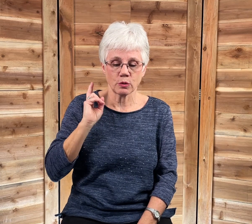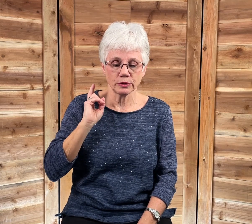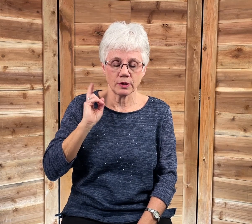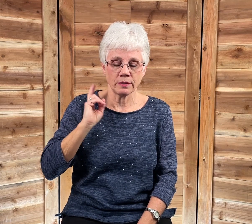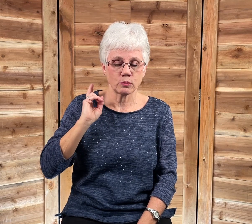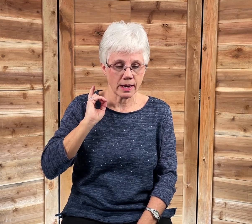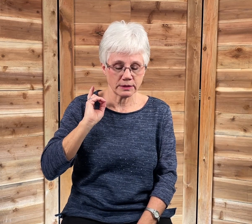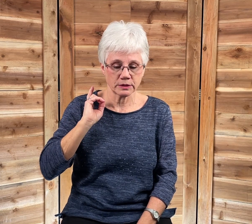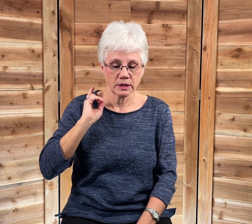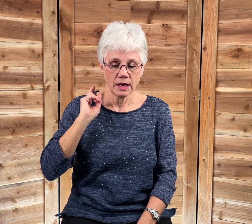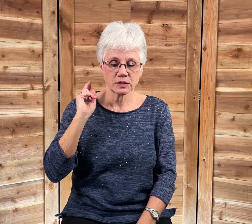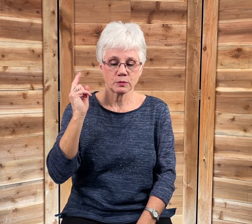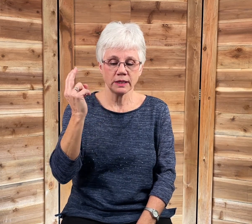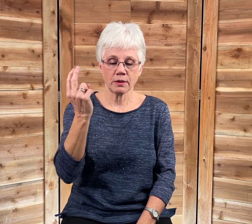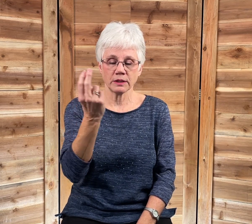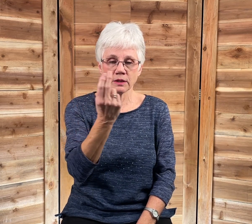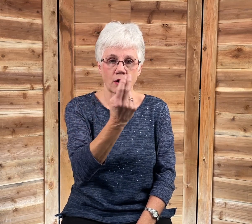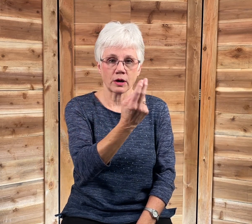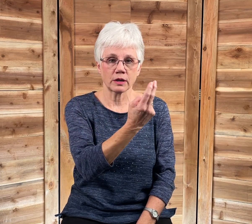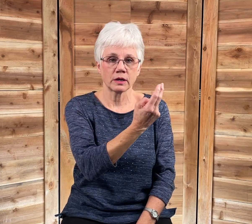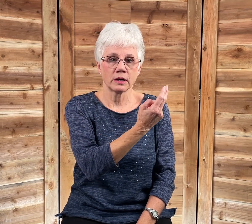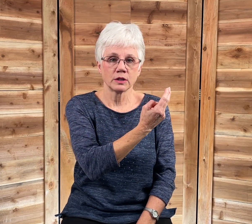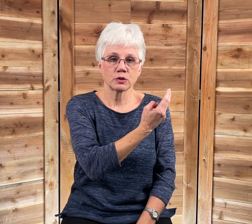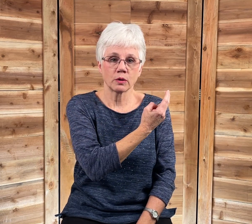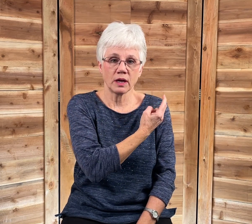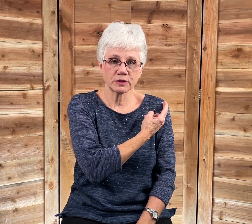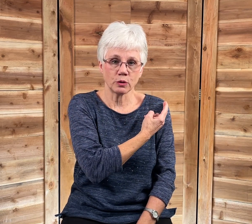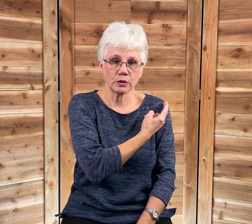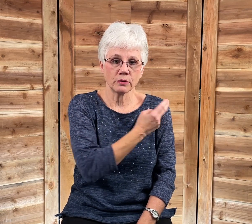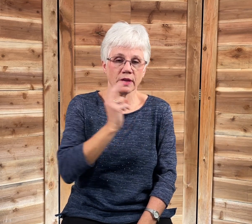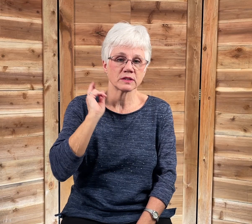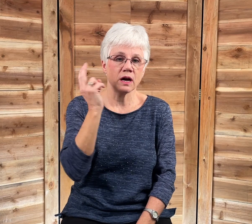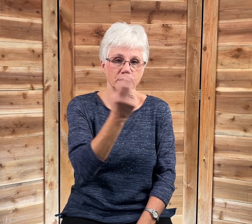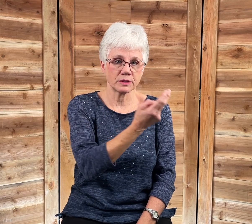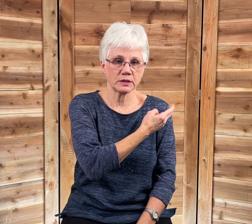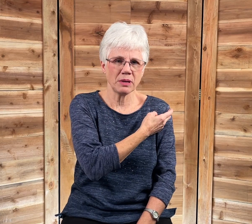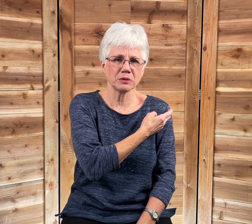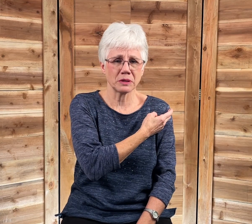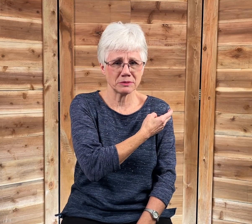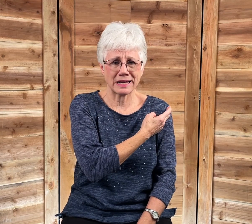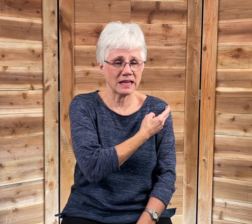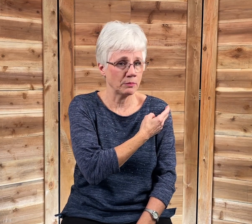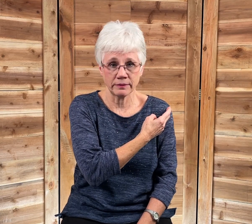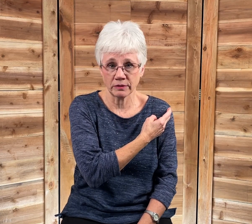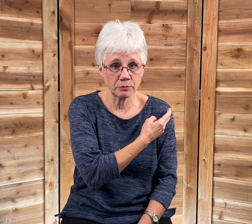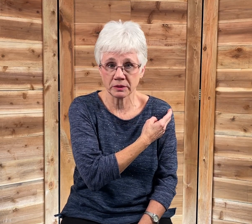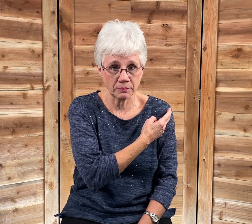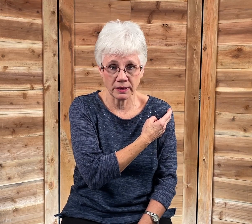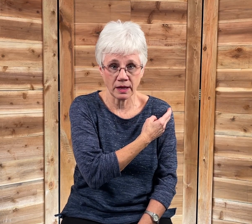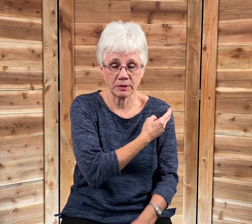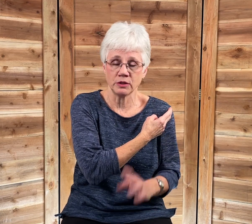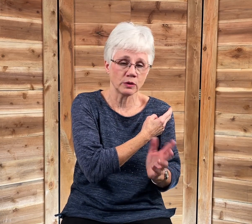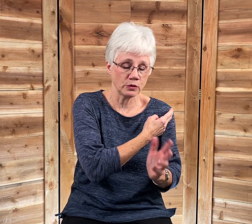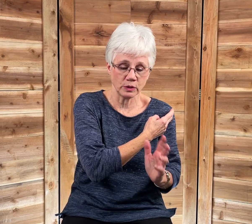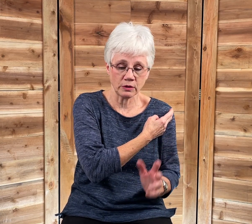our shoulder on the right and swing it out in an arc to our left shoulder. That's us. Some people do it upside down, but I've never picked up